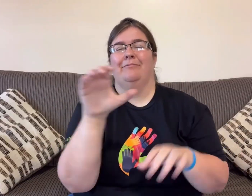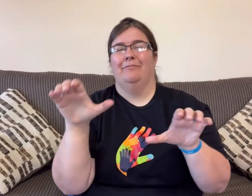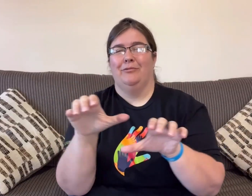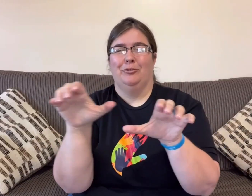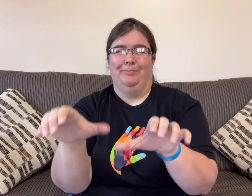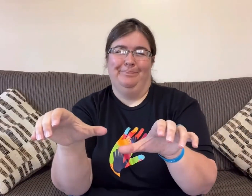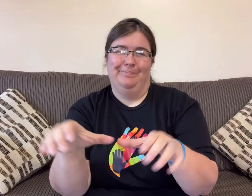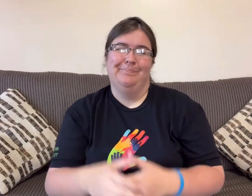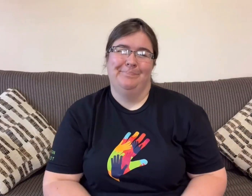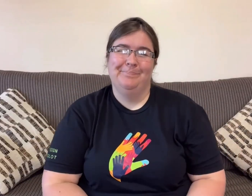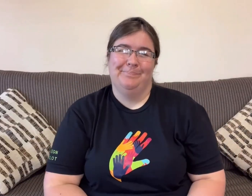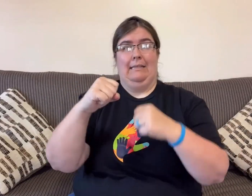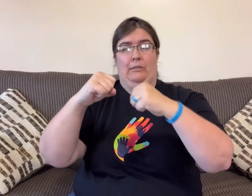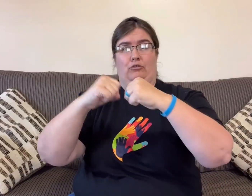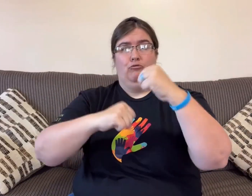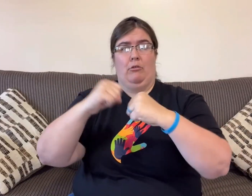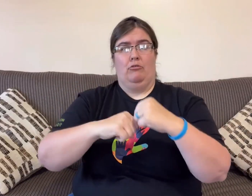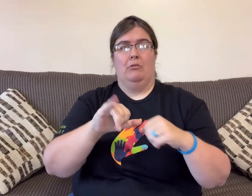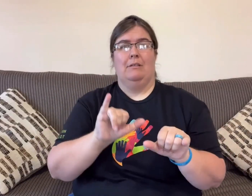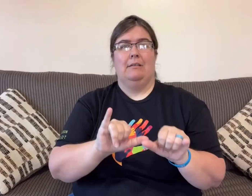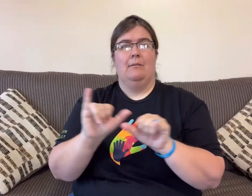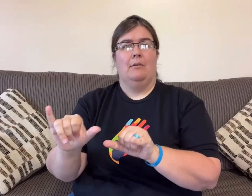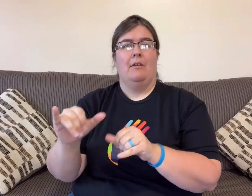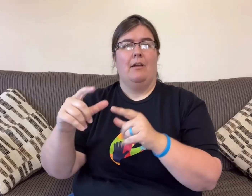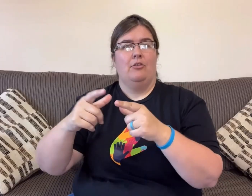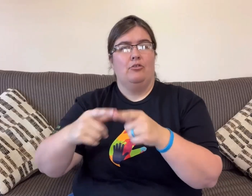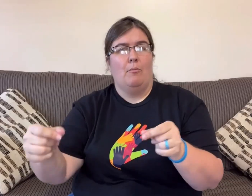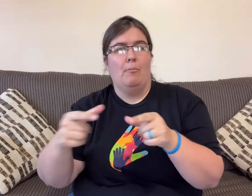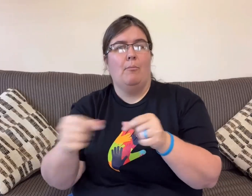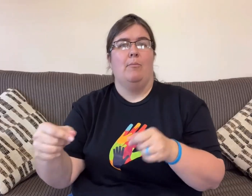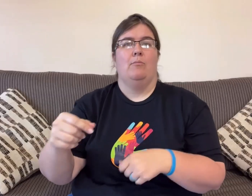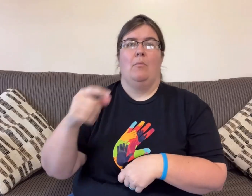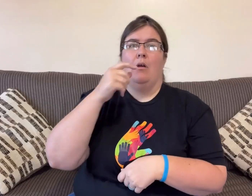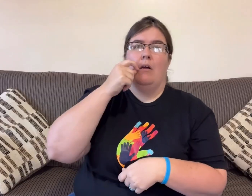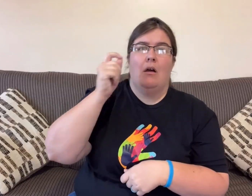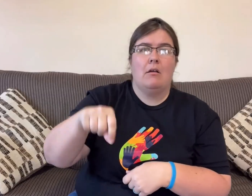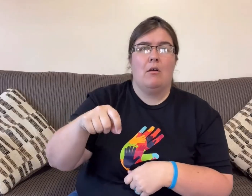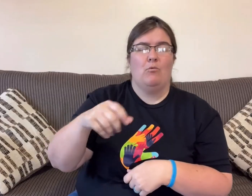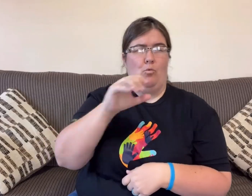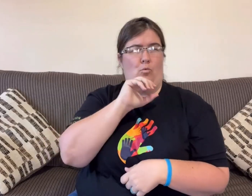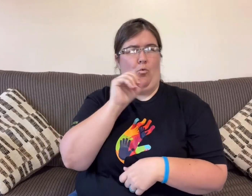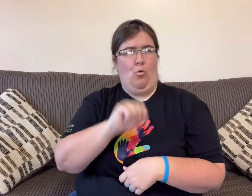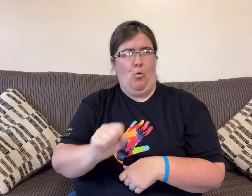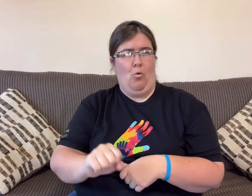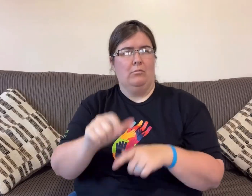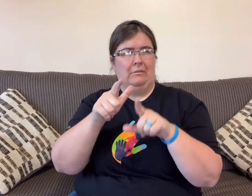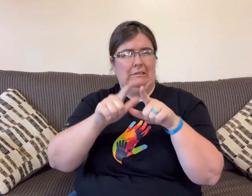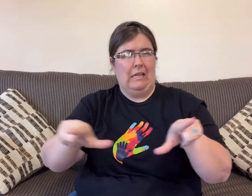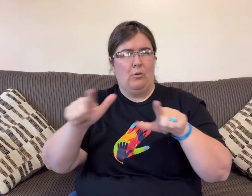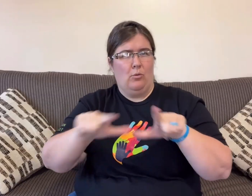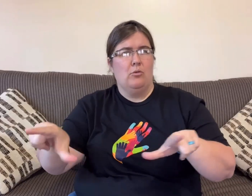and verb. It's a structure very similar to Japanese or Hungarian or other old languages.